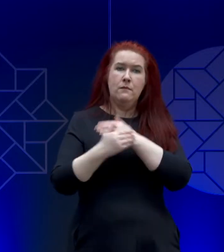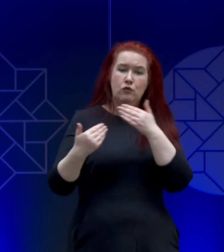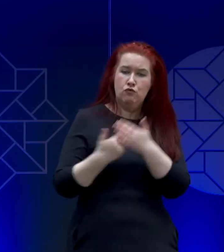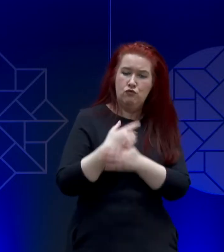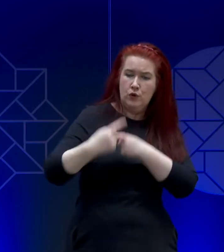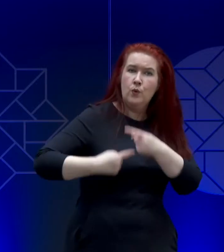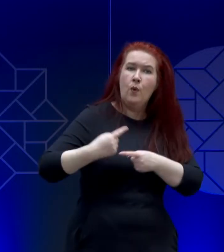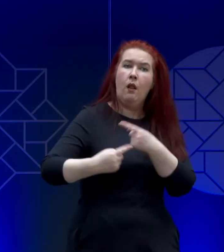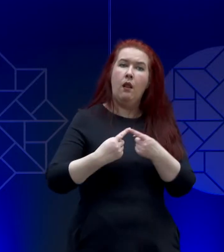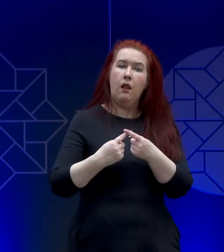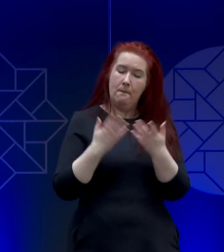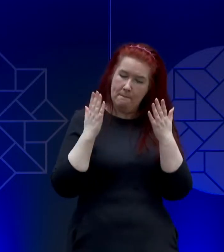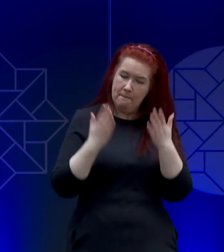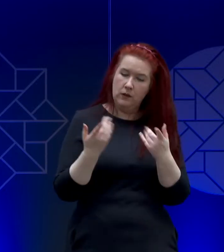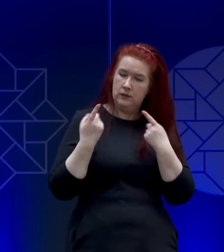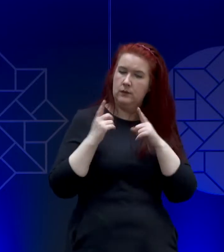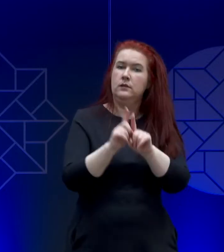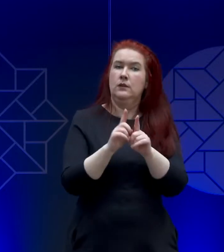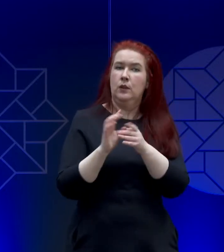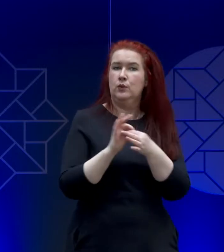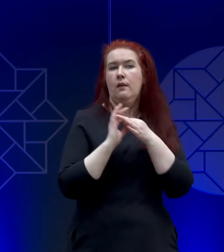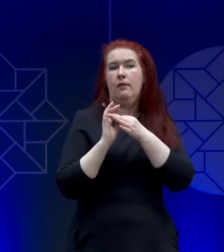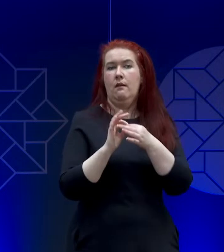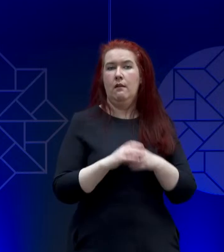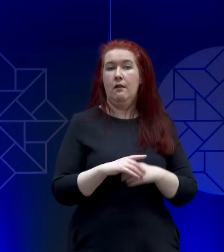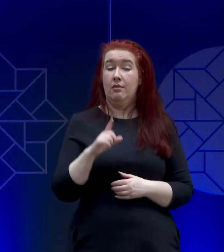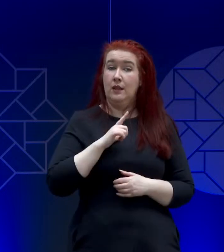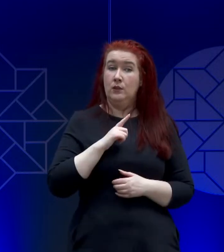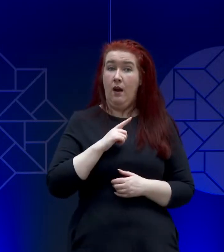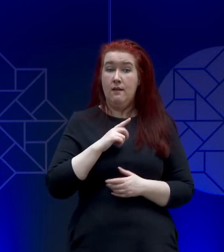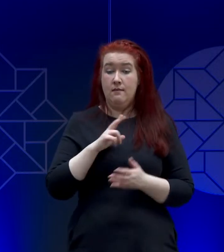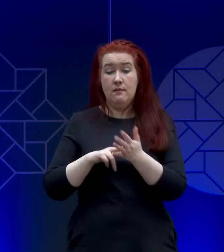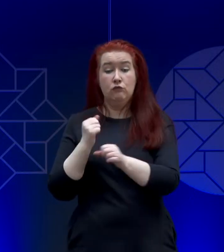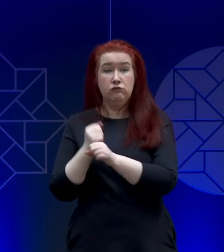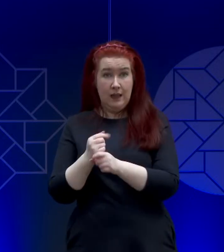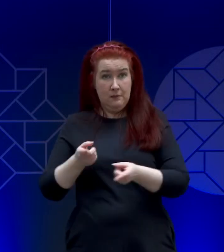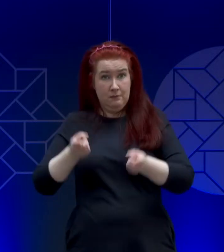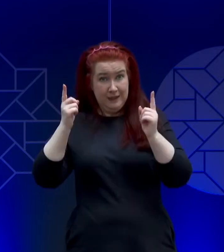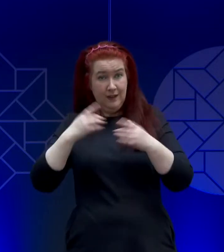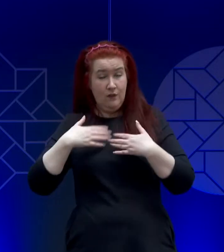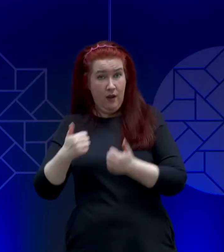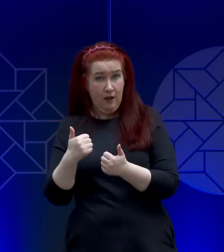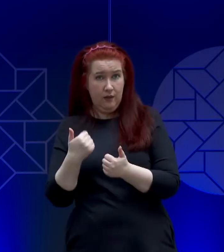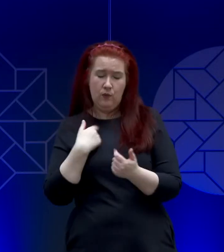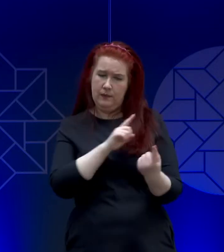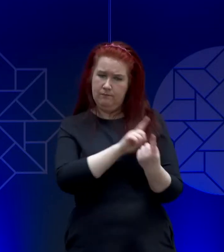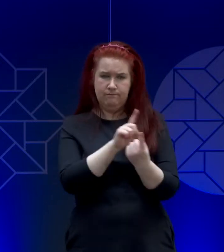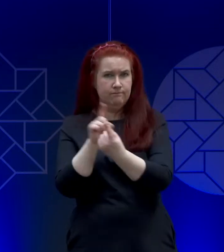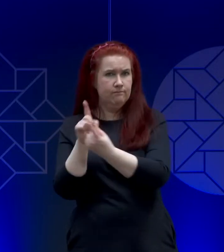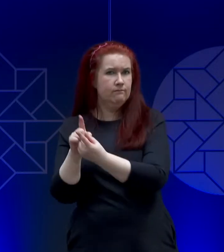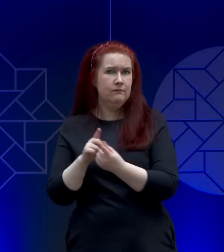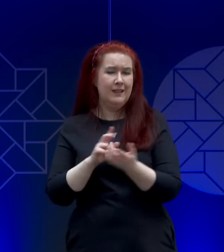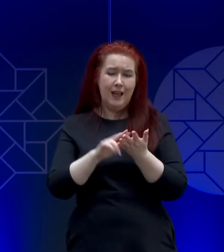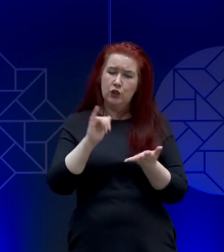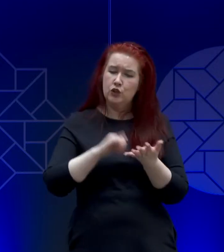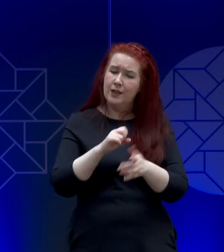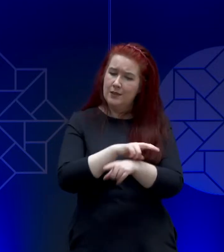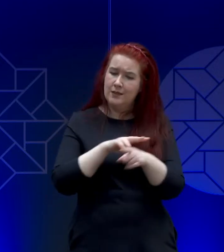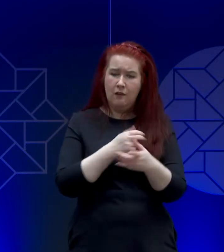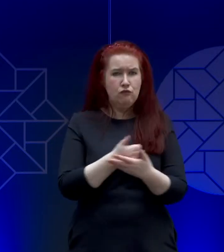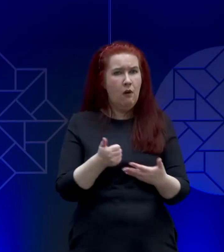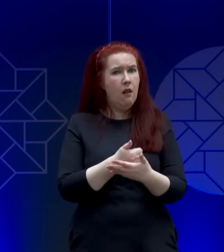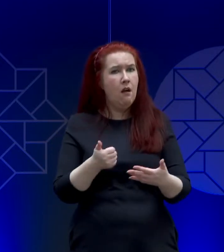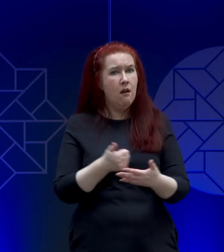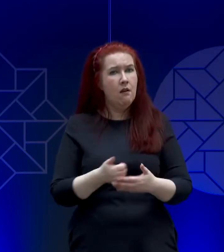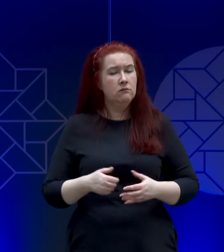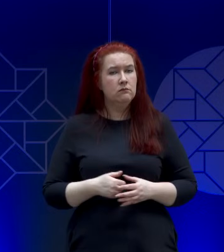it together. That's why the Cabinet Secretary for Health and I meet regularly with staff in all parts of the National Health Service. It's